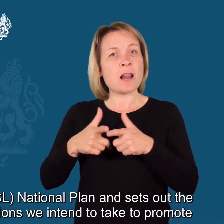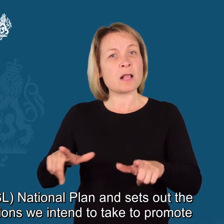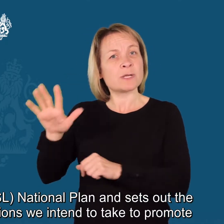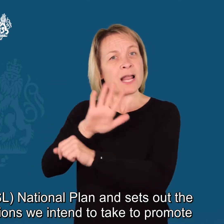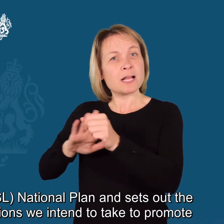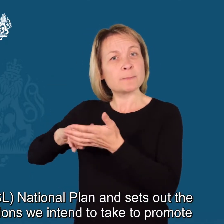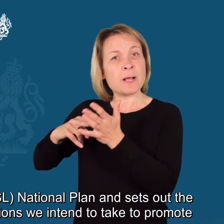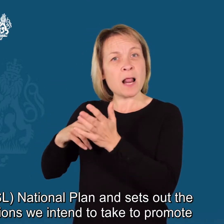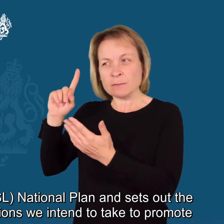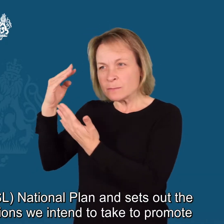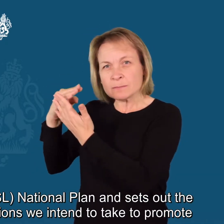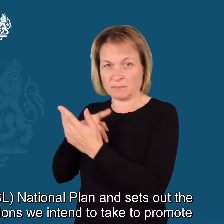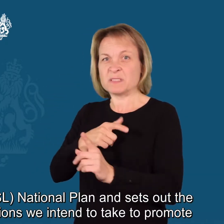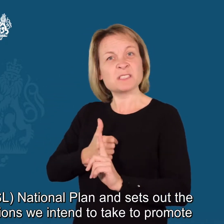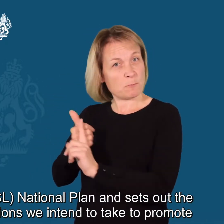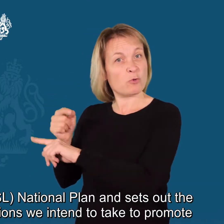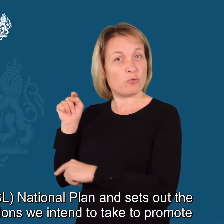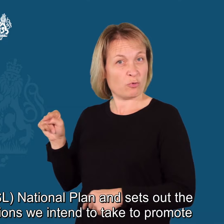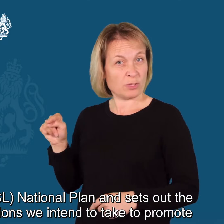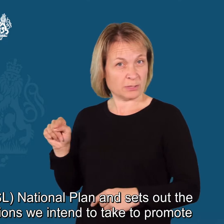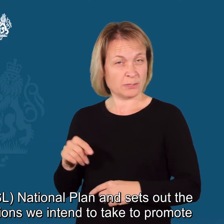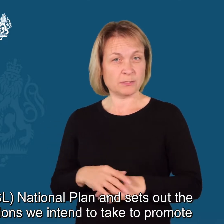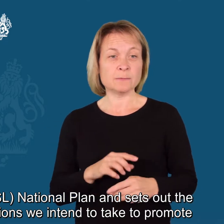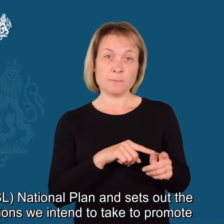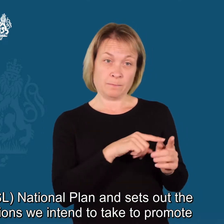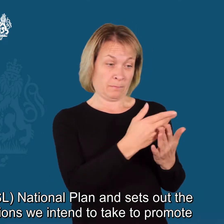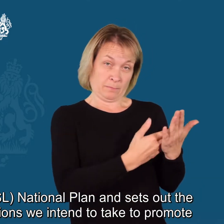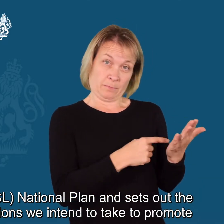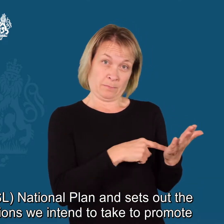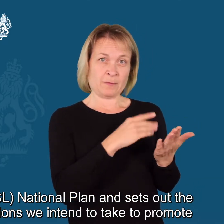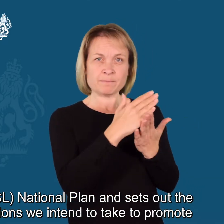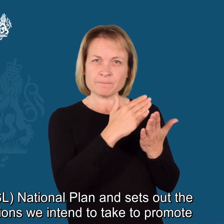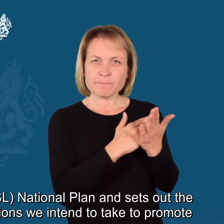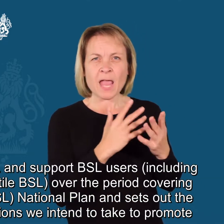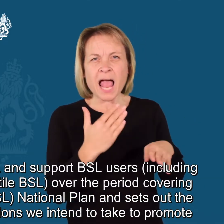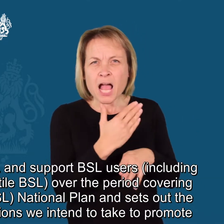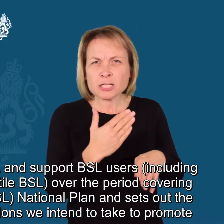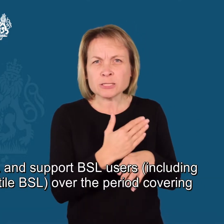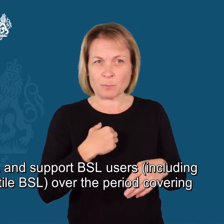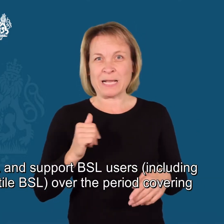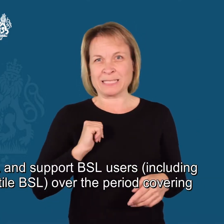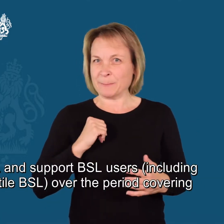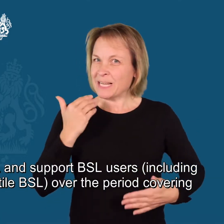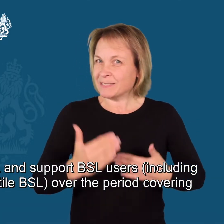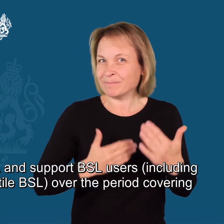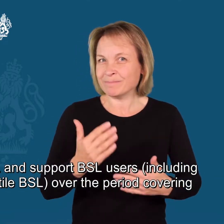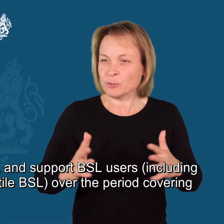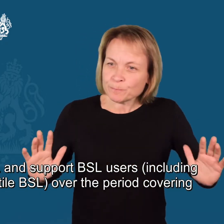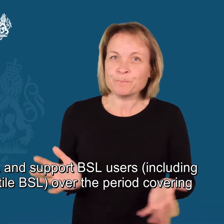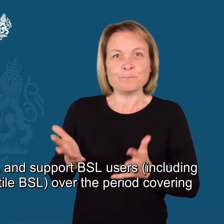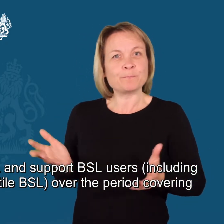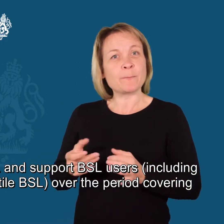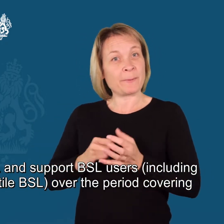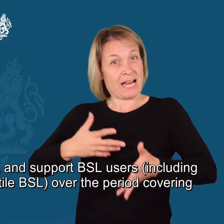promote BSL and support BSL users, including tactile BSL, over the period covering 2018